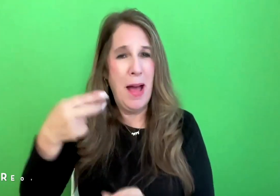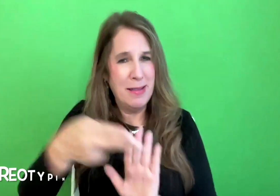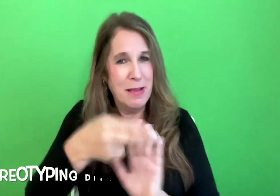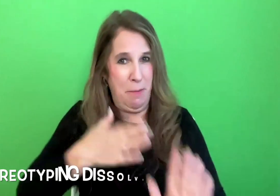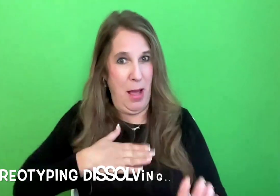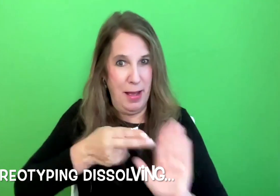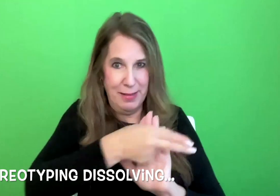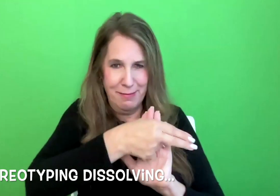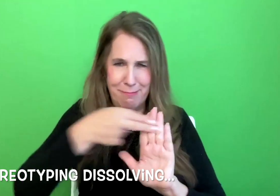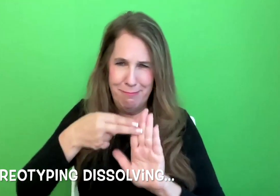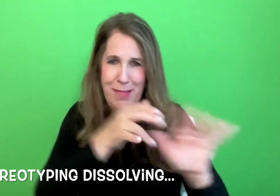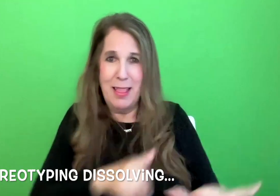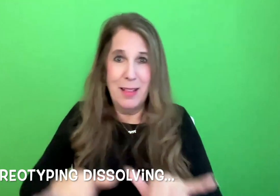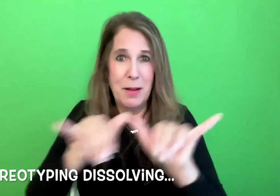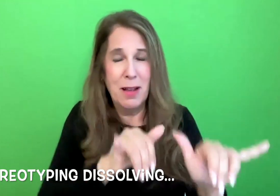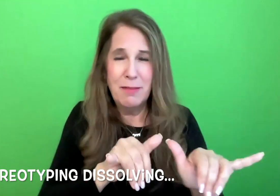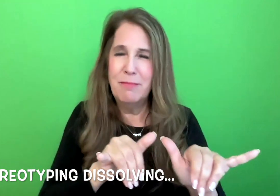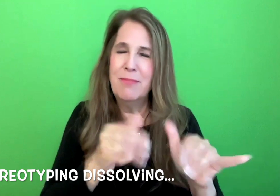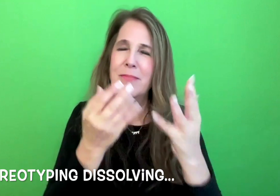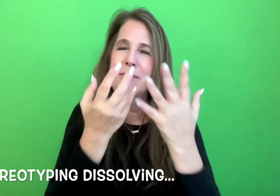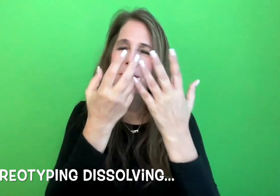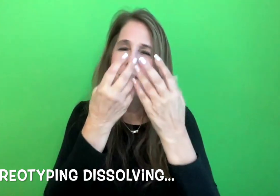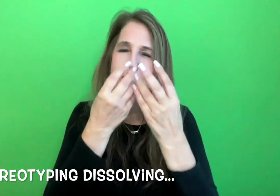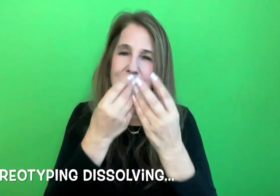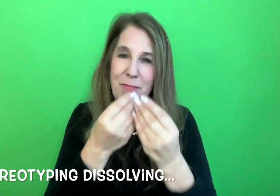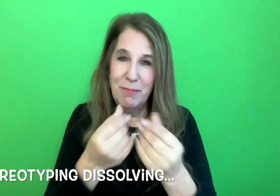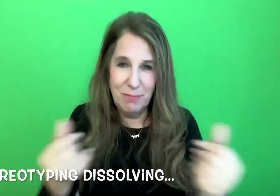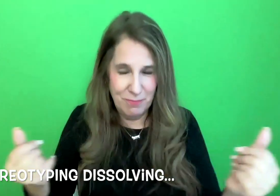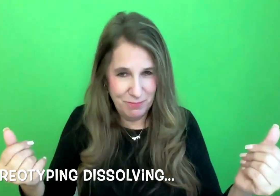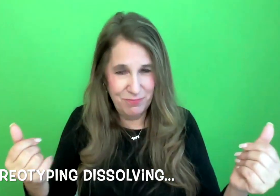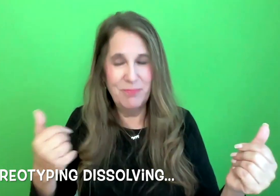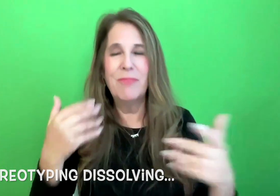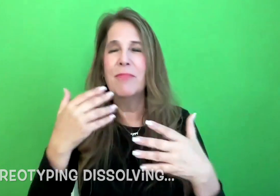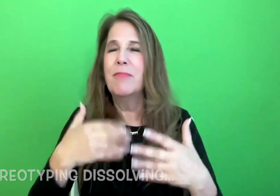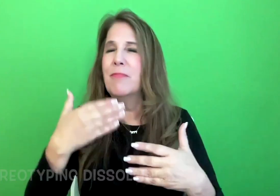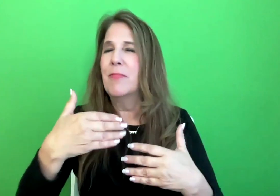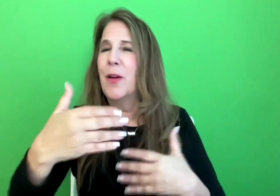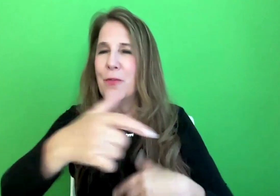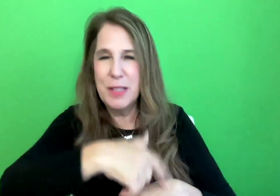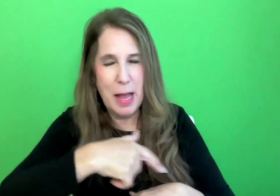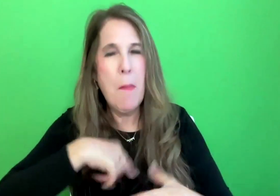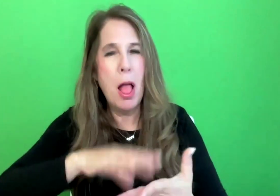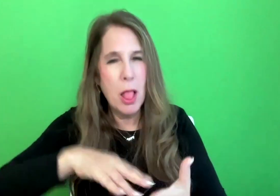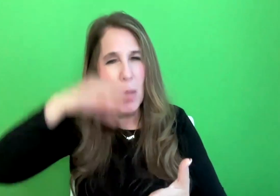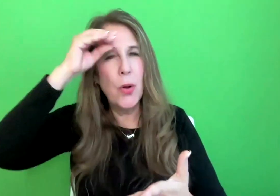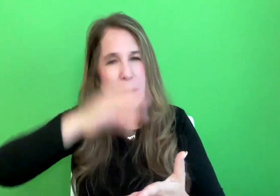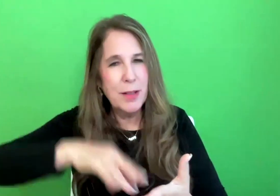preconceptions. More was to be revealed over the next days and months. My cold Jewish